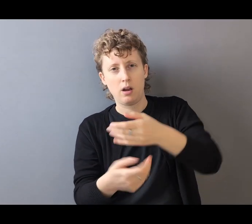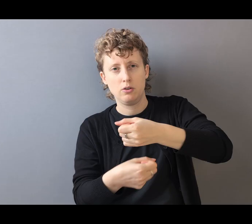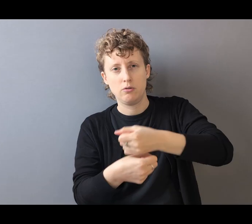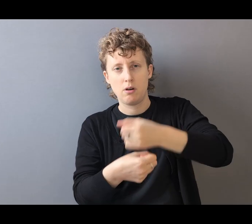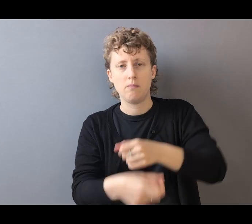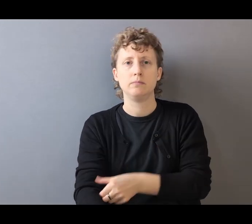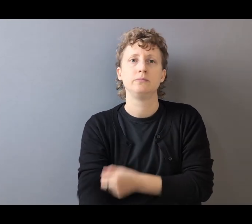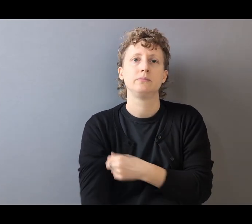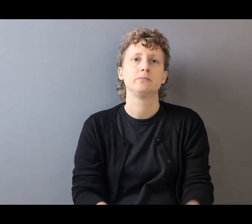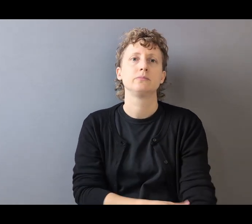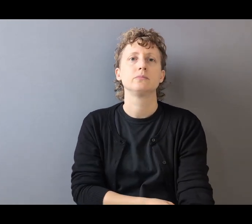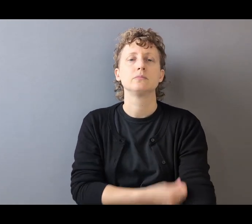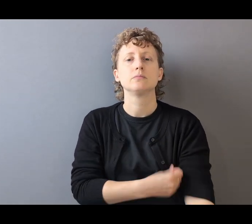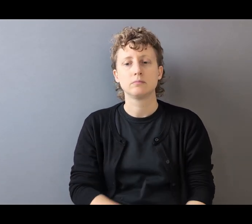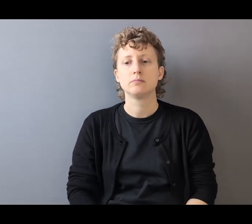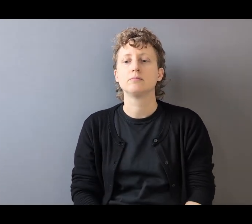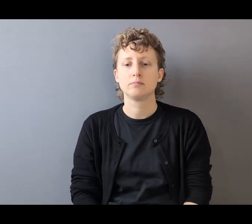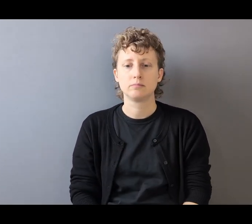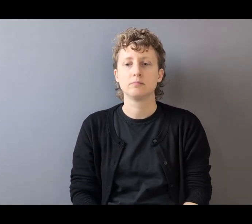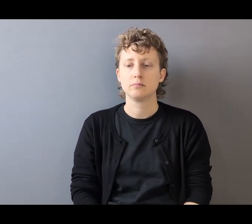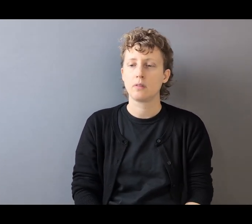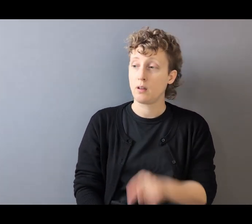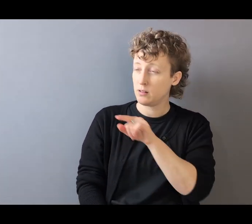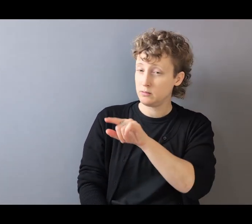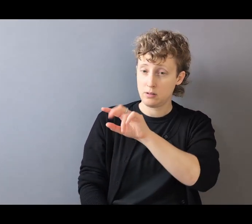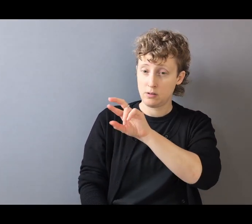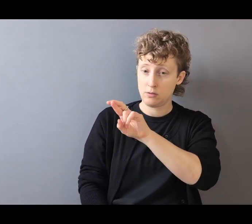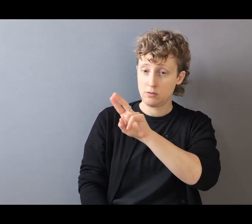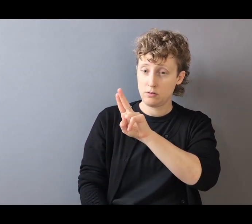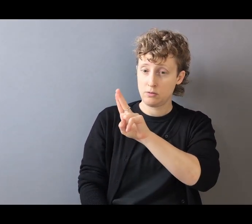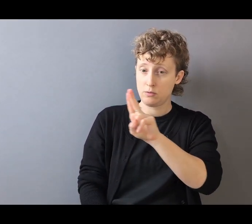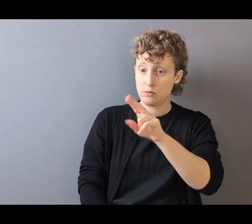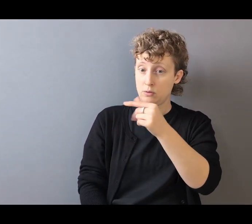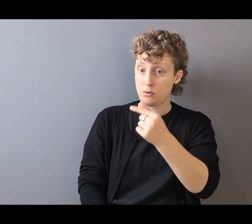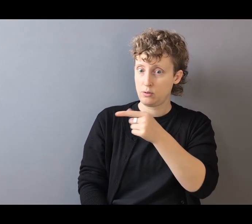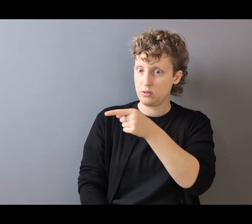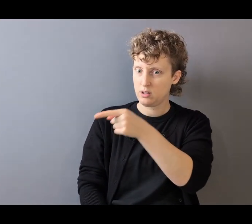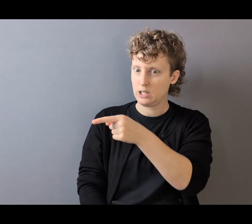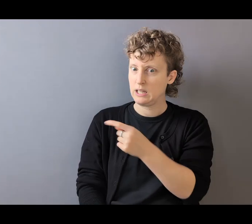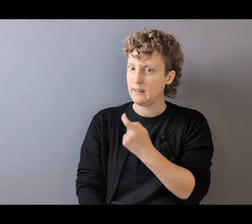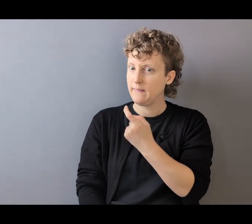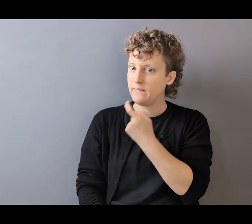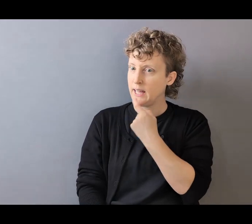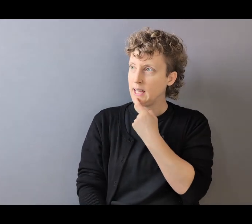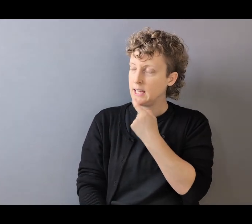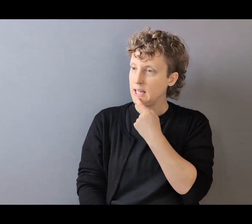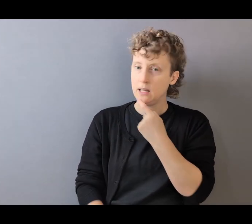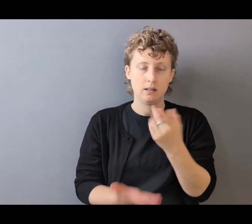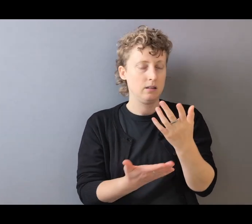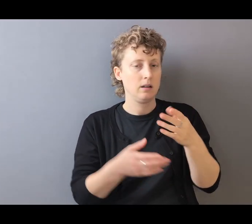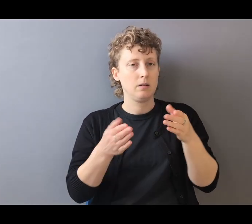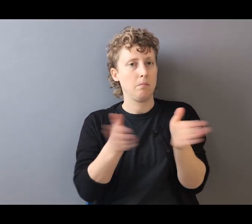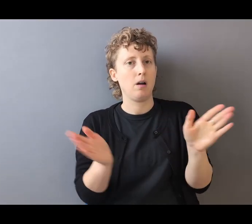Yeah. And Ruut, I know in Finland, the certifications have really become a thing, especially in public procurement. I've